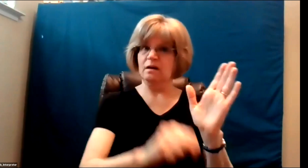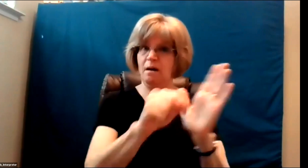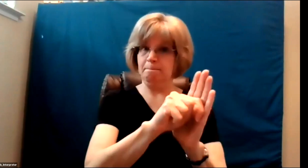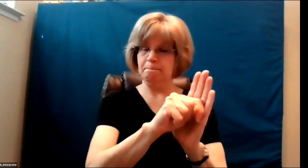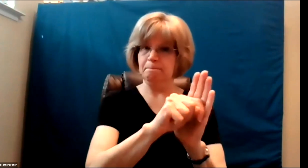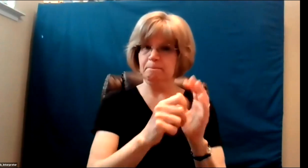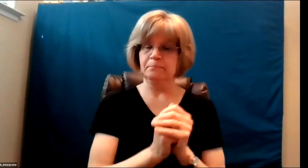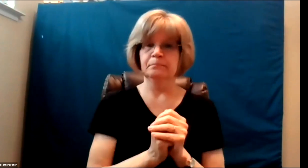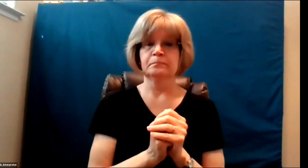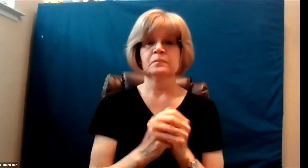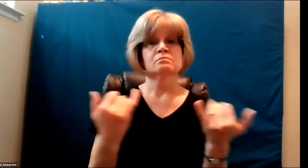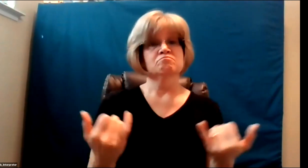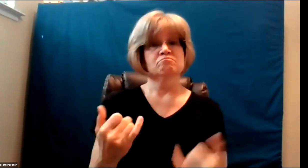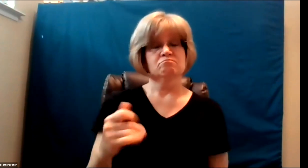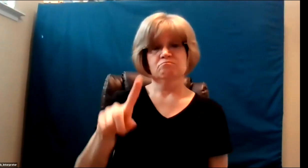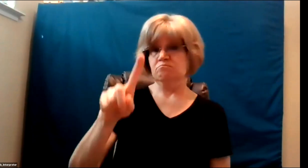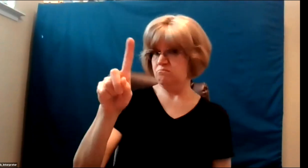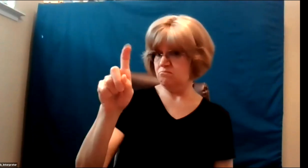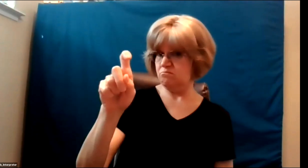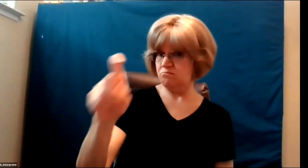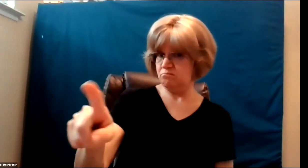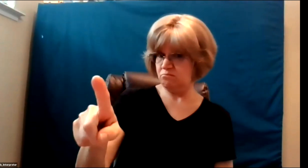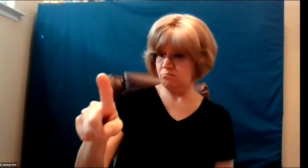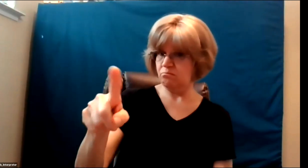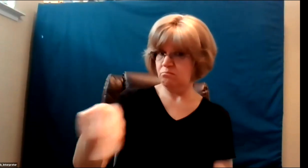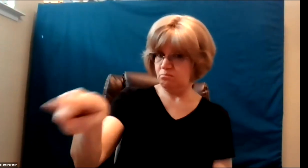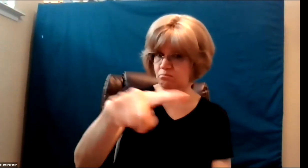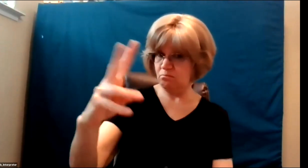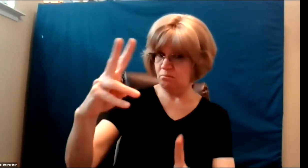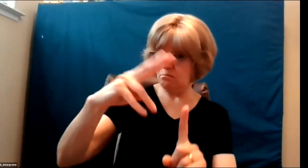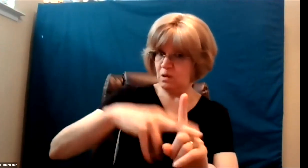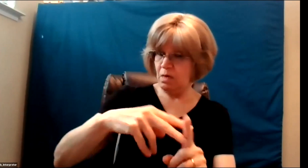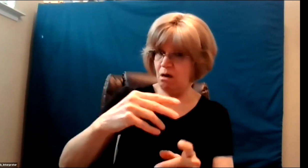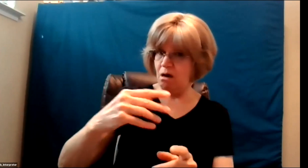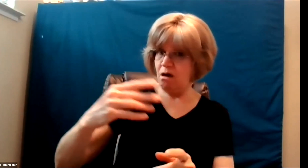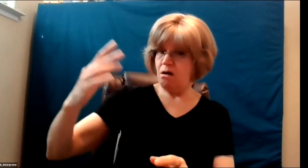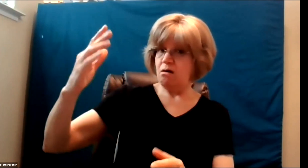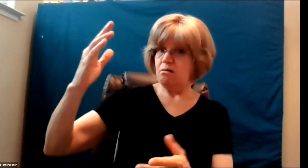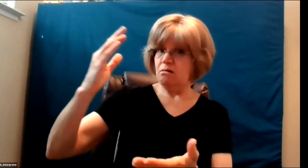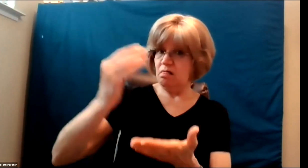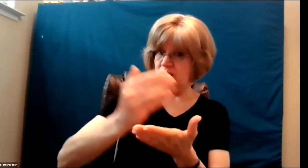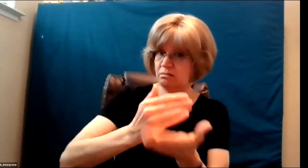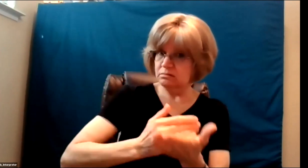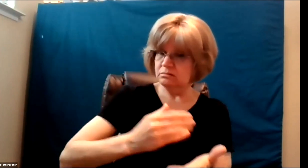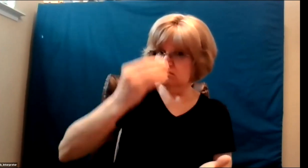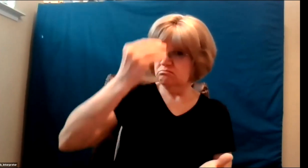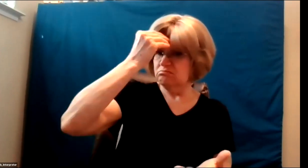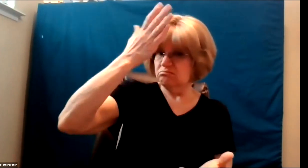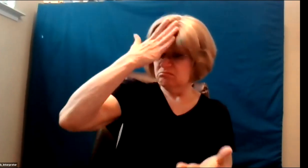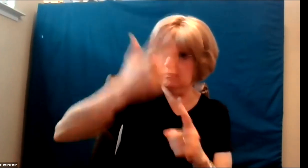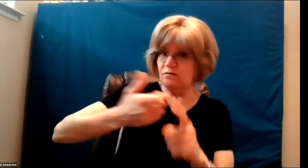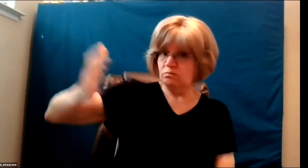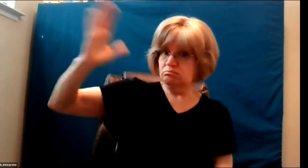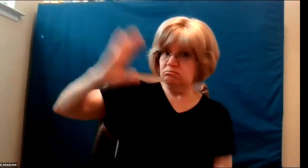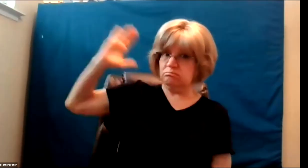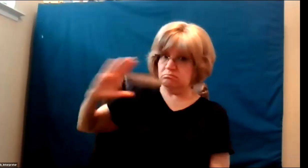So I have to ask, are we applying the lessons of an ancient disaster to a